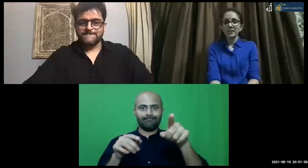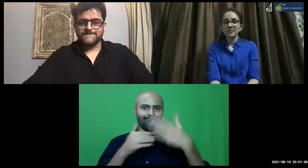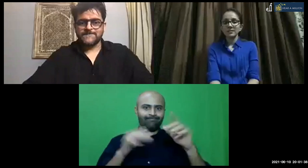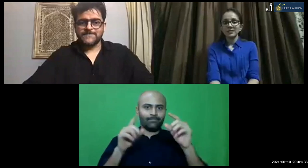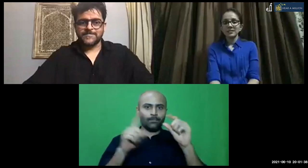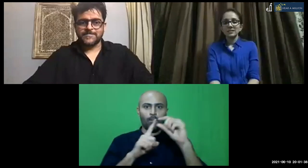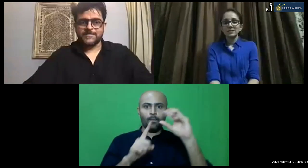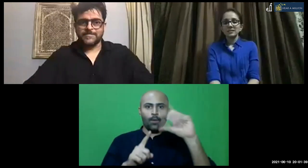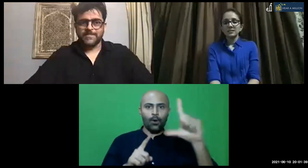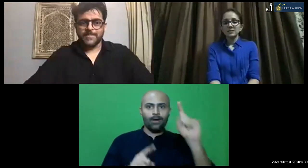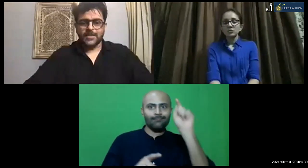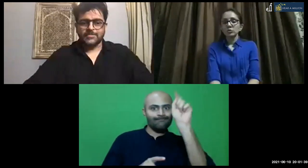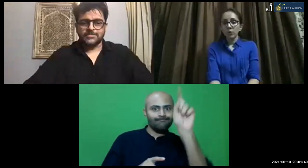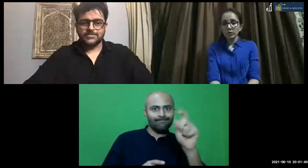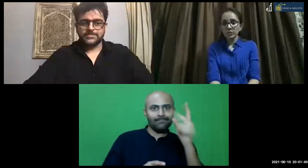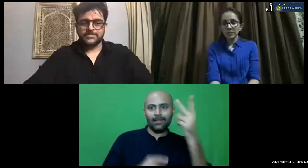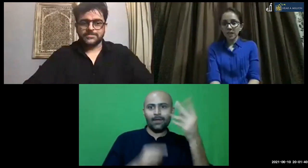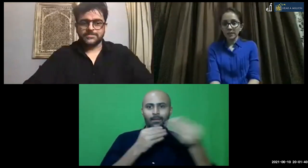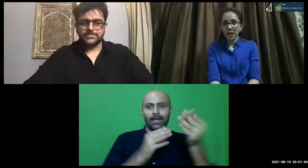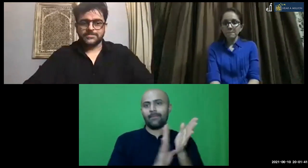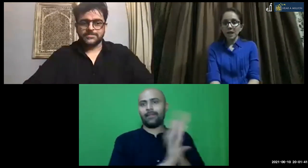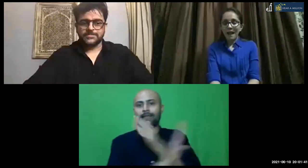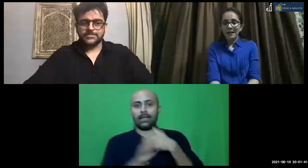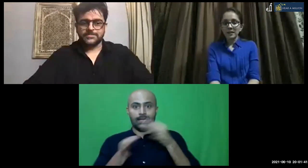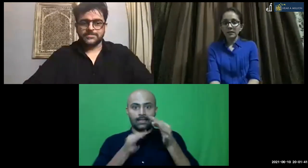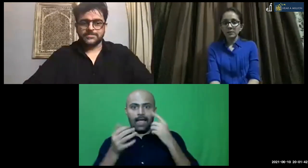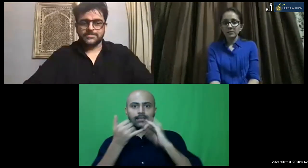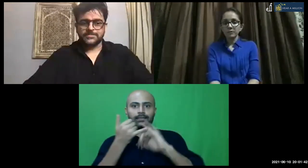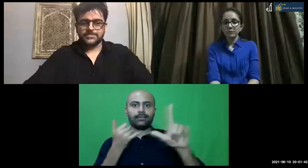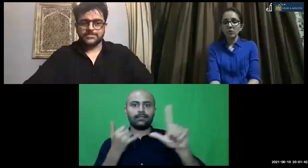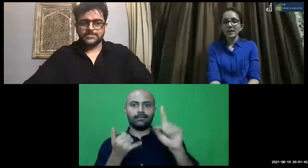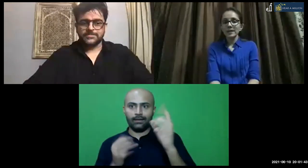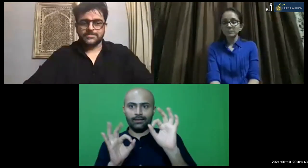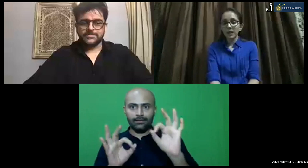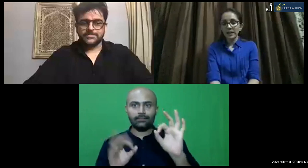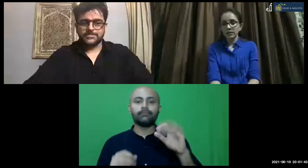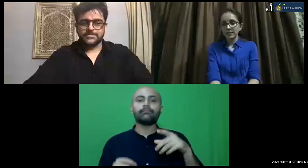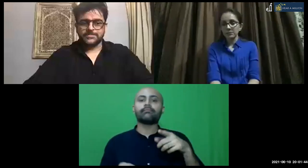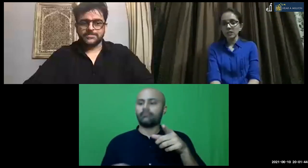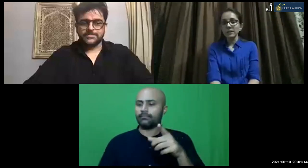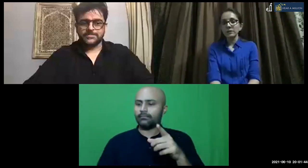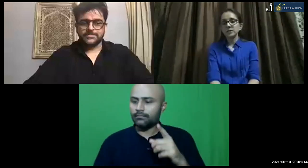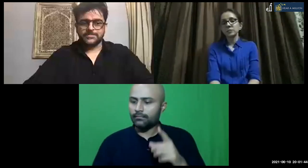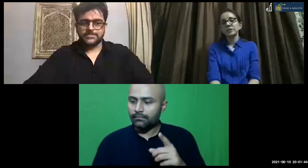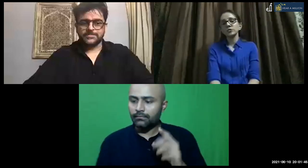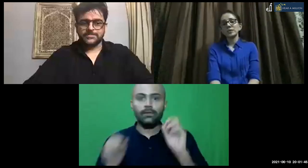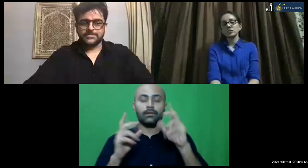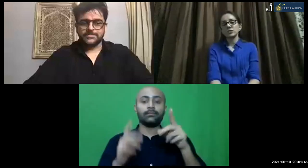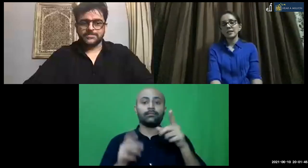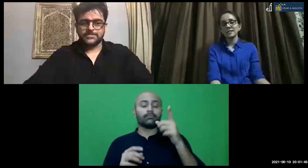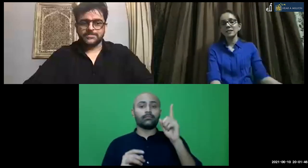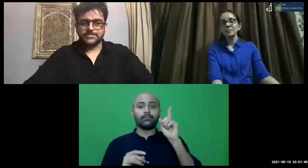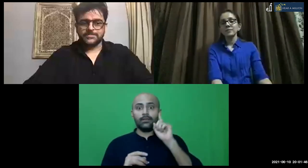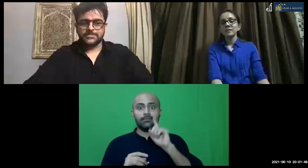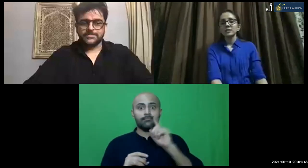begin? So the poll is going to be coming up, and before that comes up, I will explain you the question